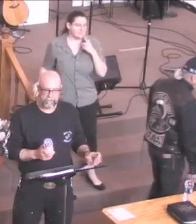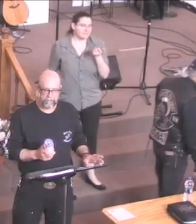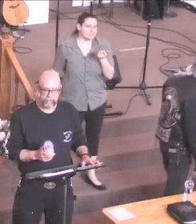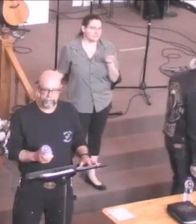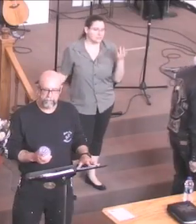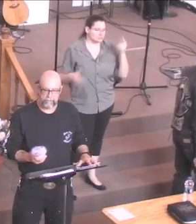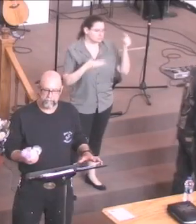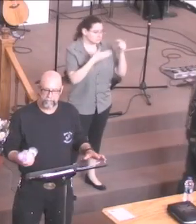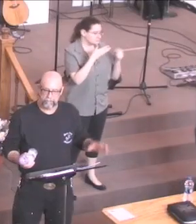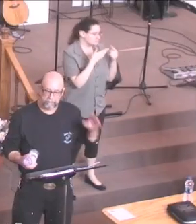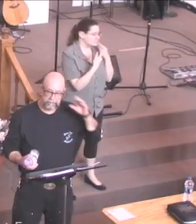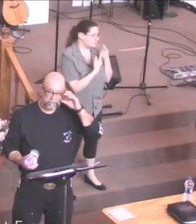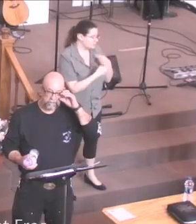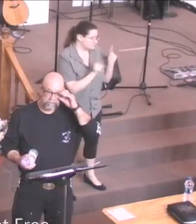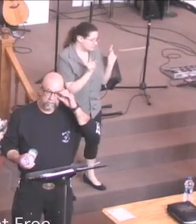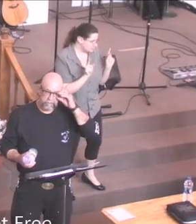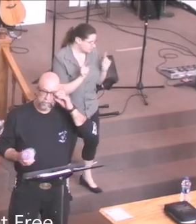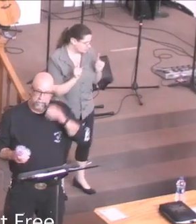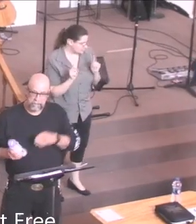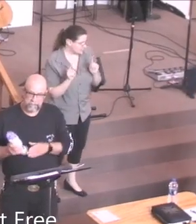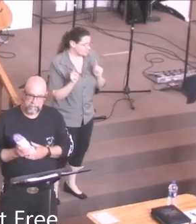Of announcements.